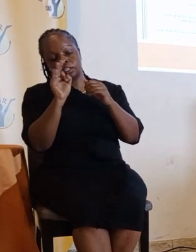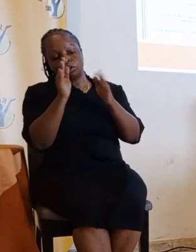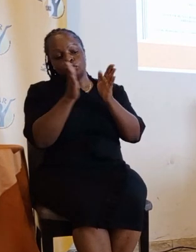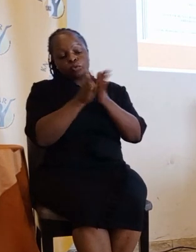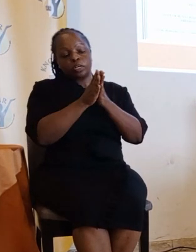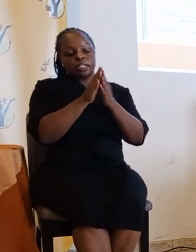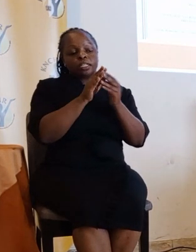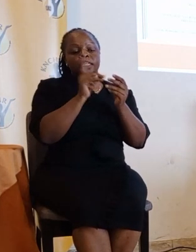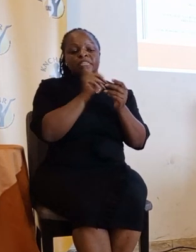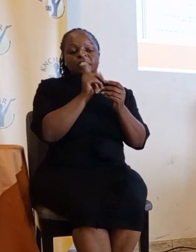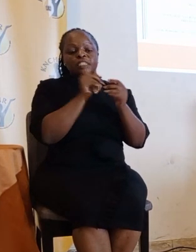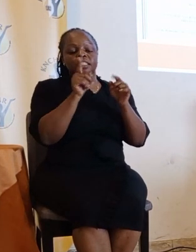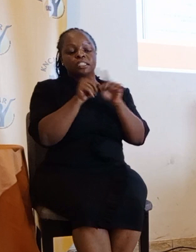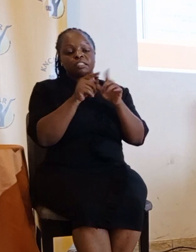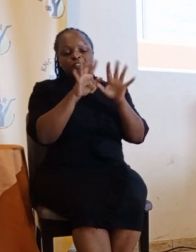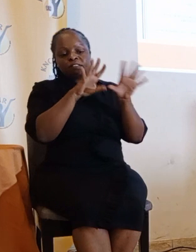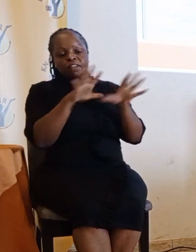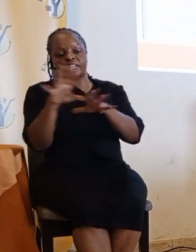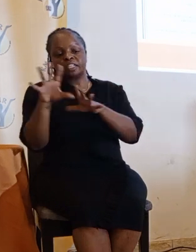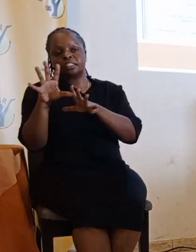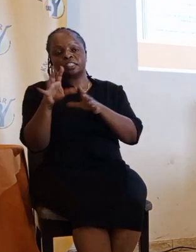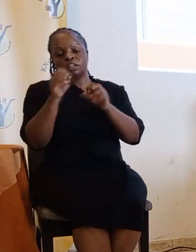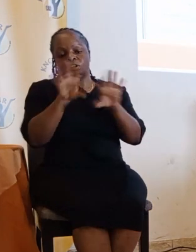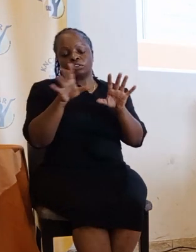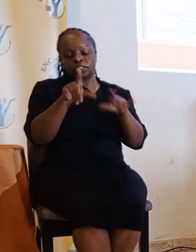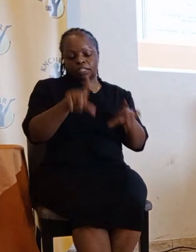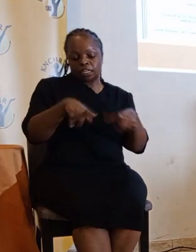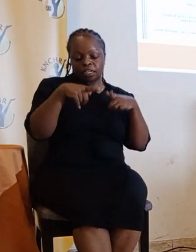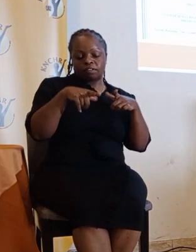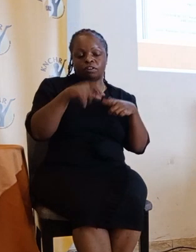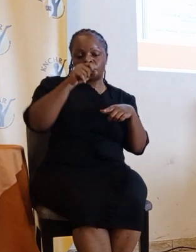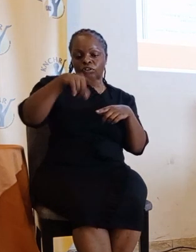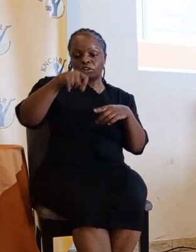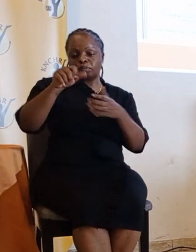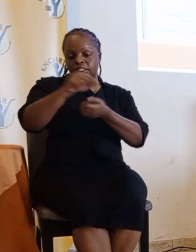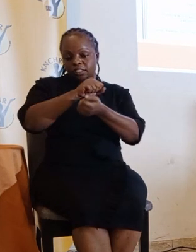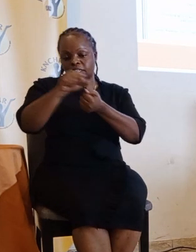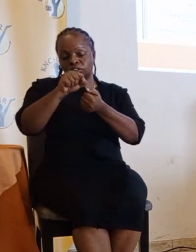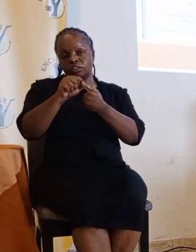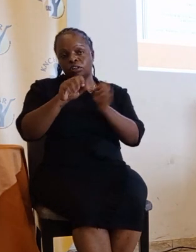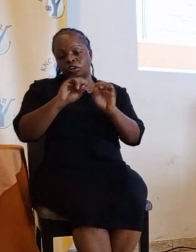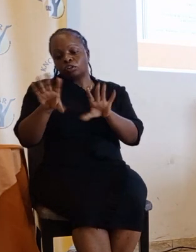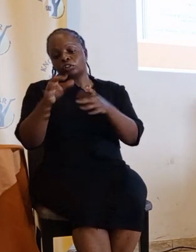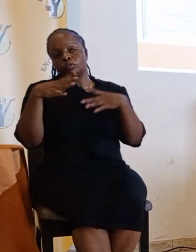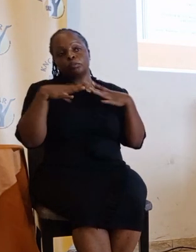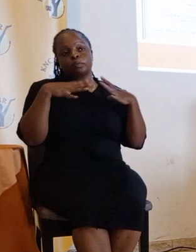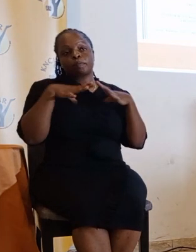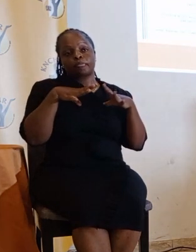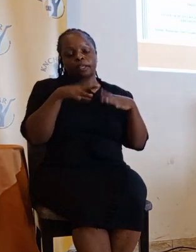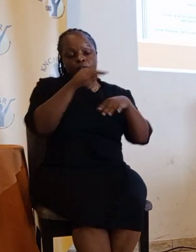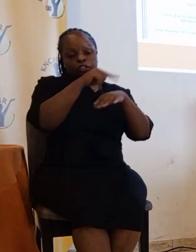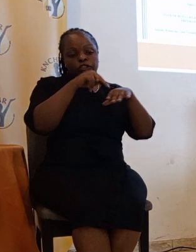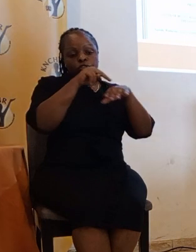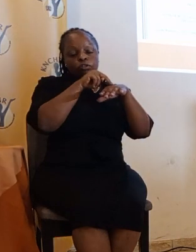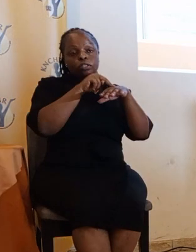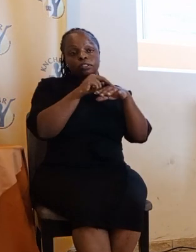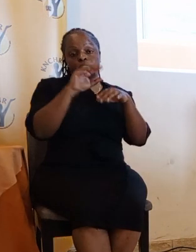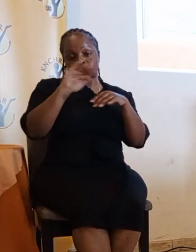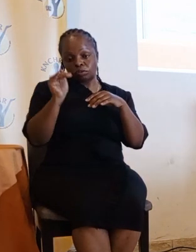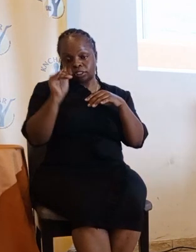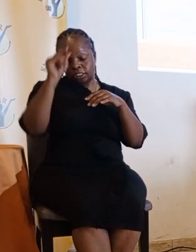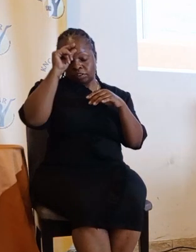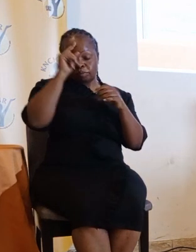such as floods, loss of life and livestock, crop destruction, and the displacement of people. The national and county